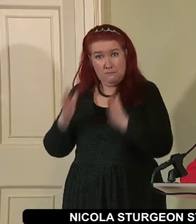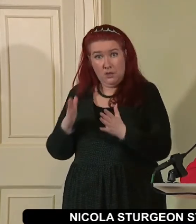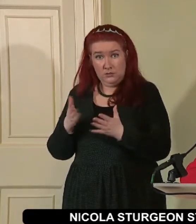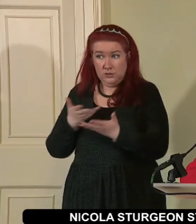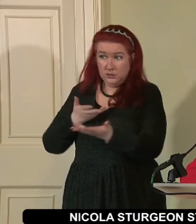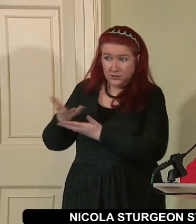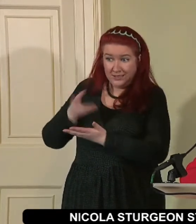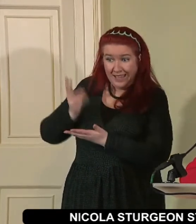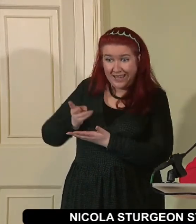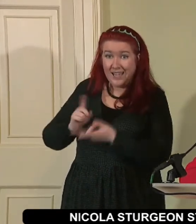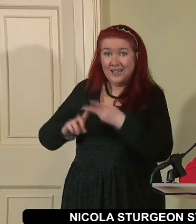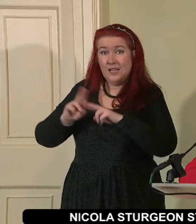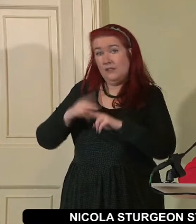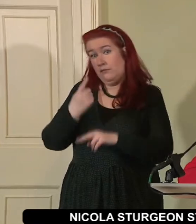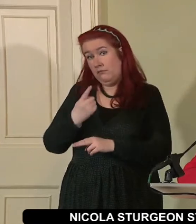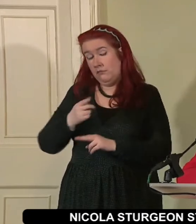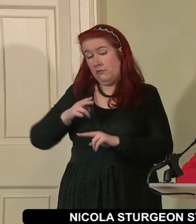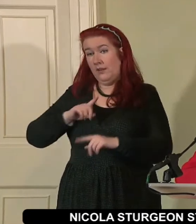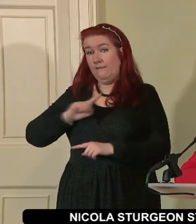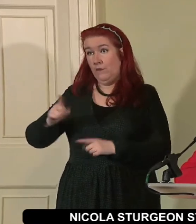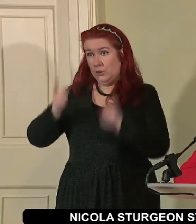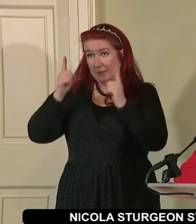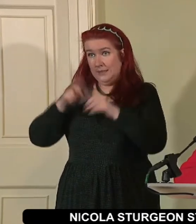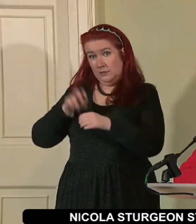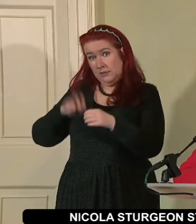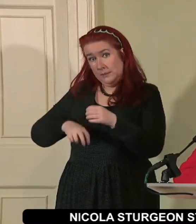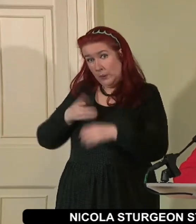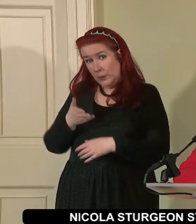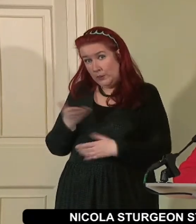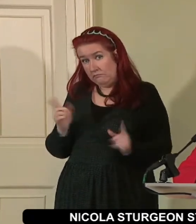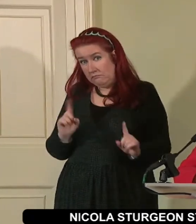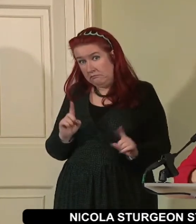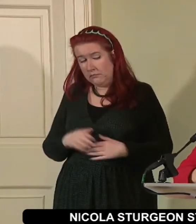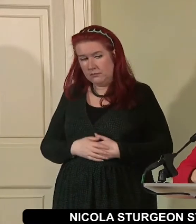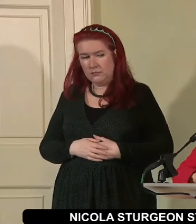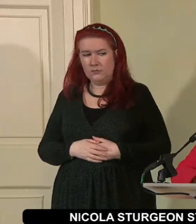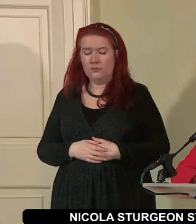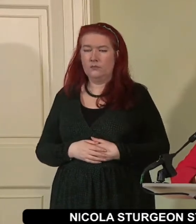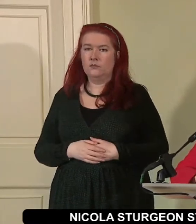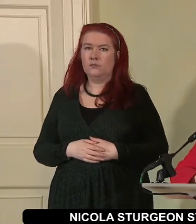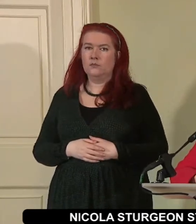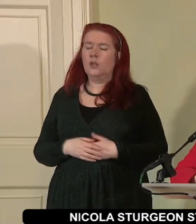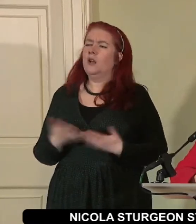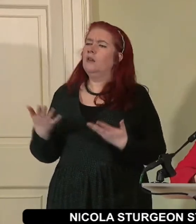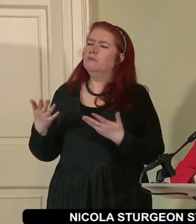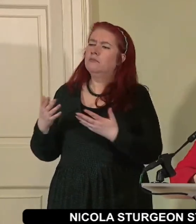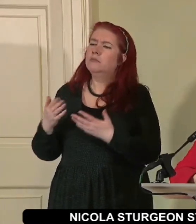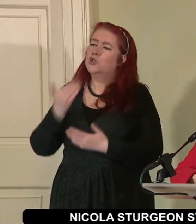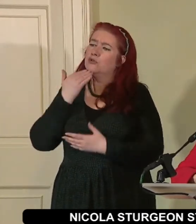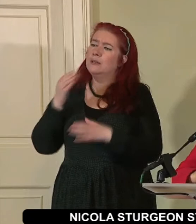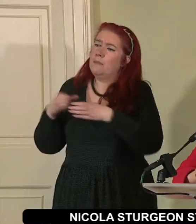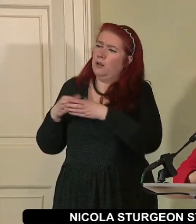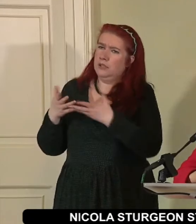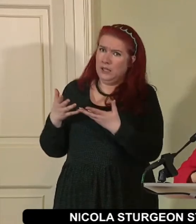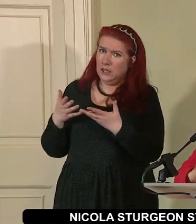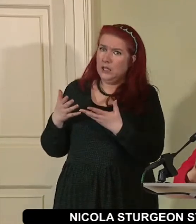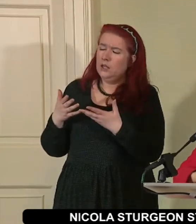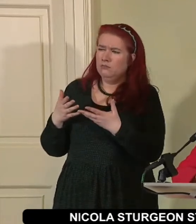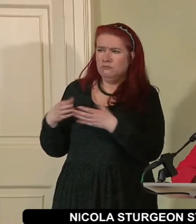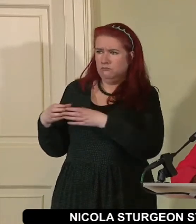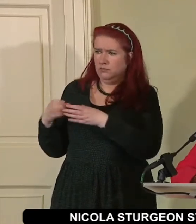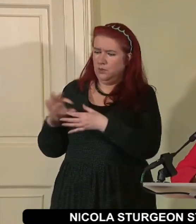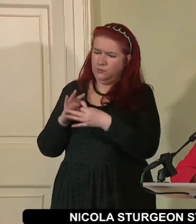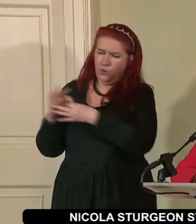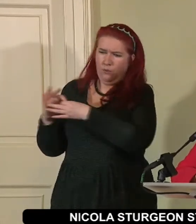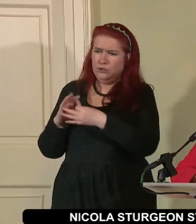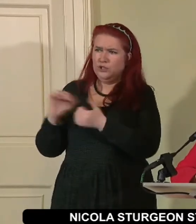if you as First Minister are no longer in that role? The cooperation agreement stands. I'm not going to try to